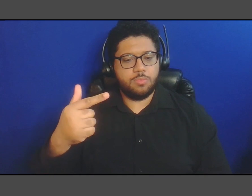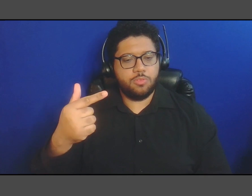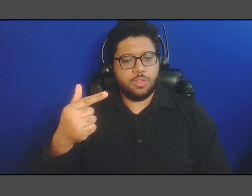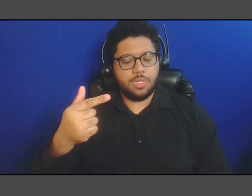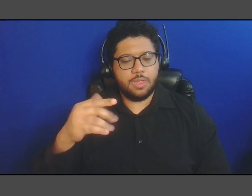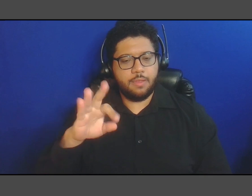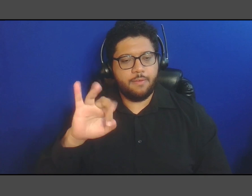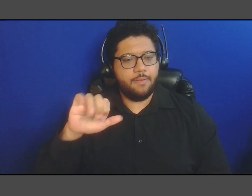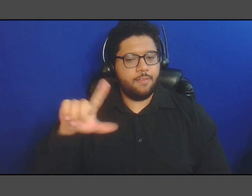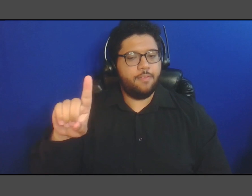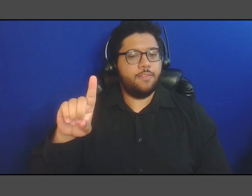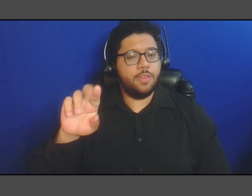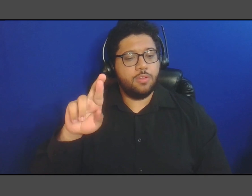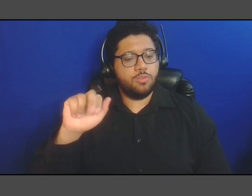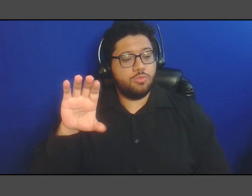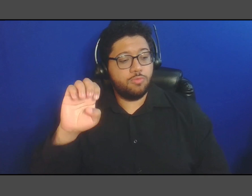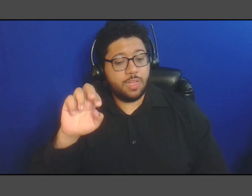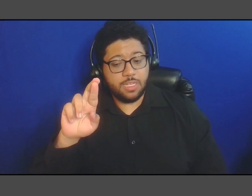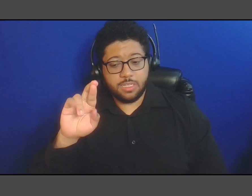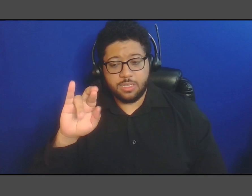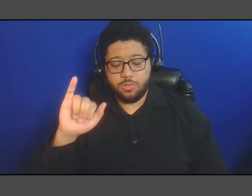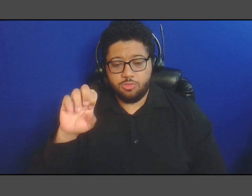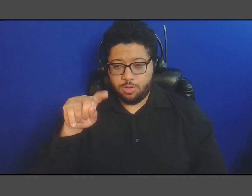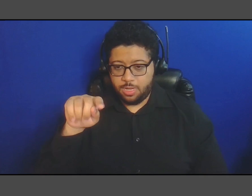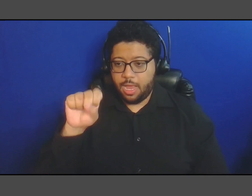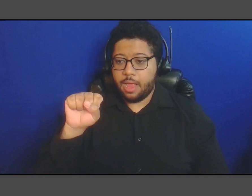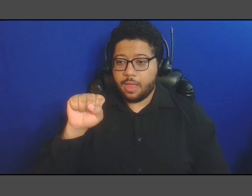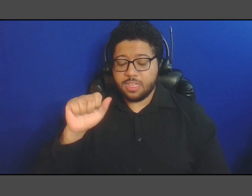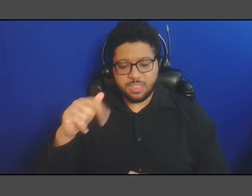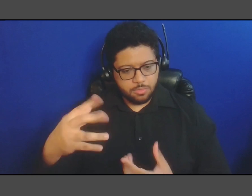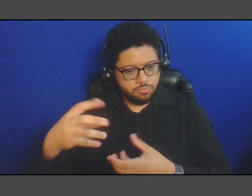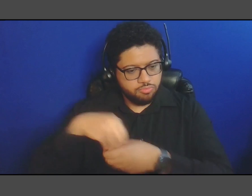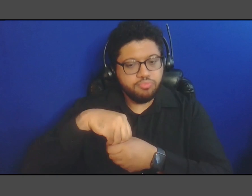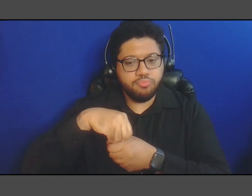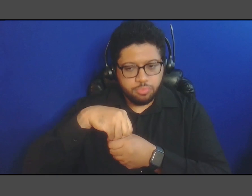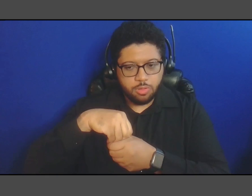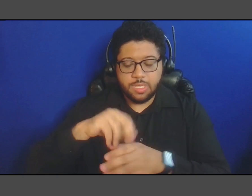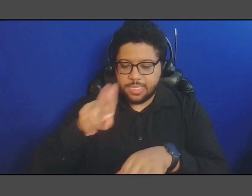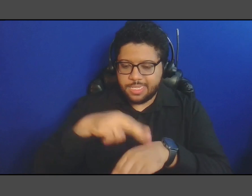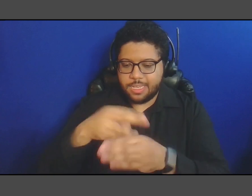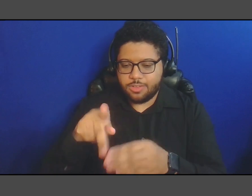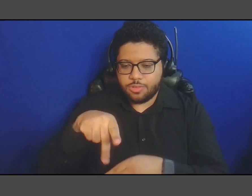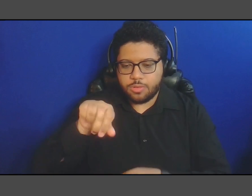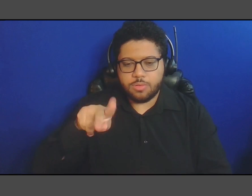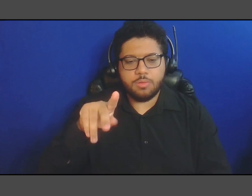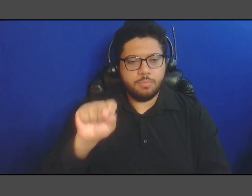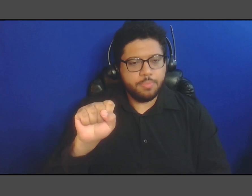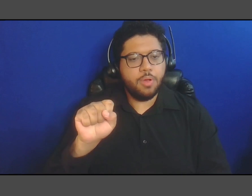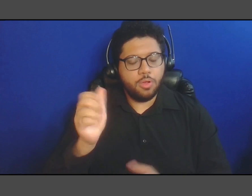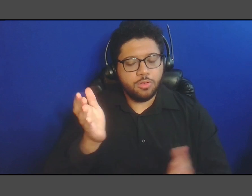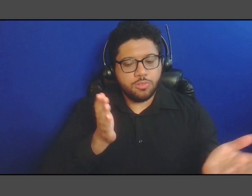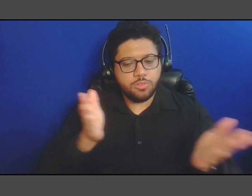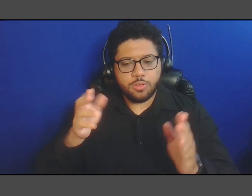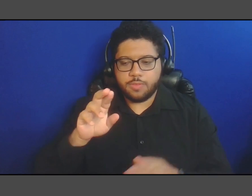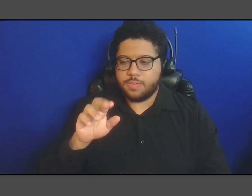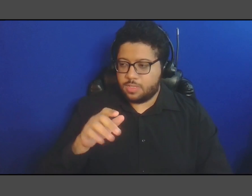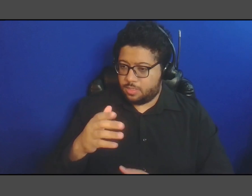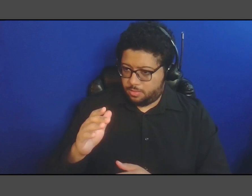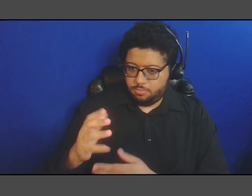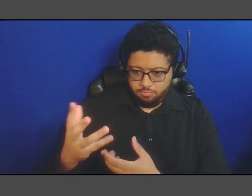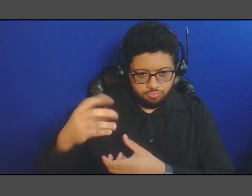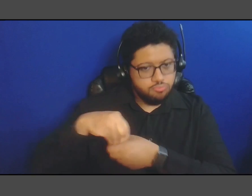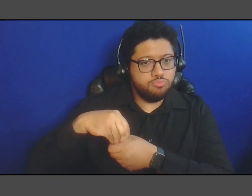Service units. So we have a history that belongs to